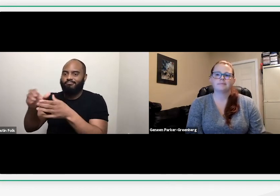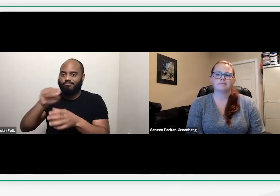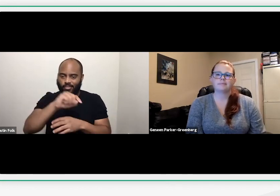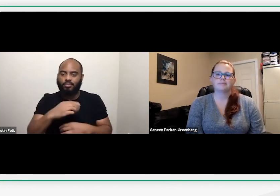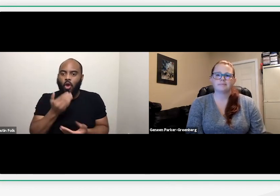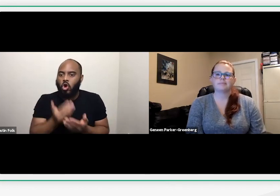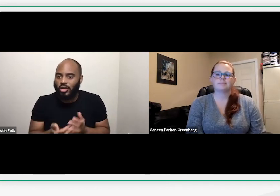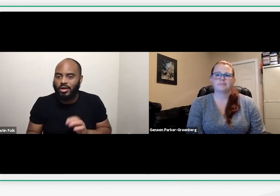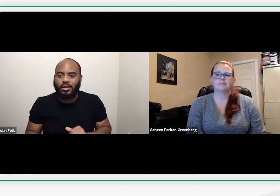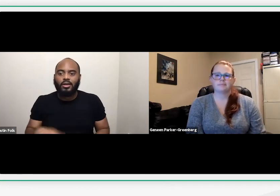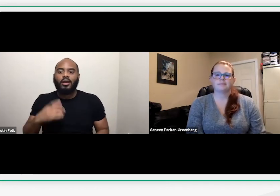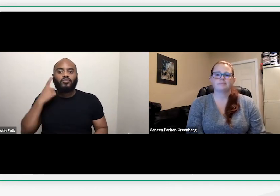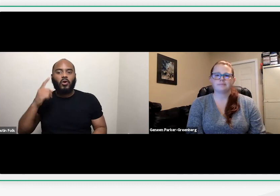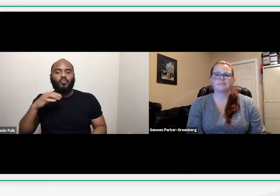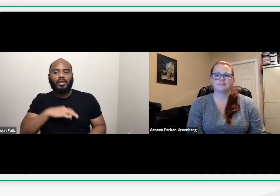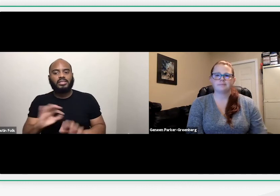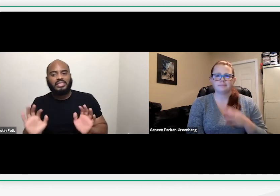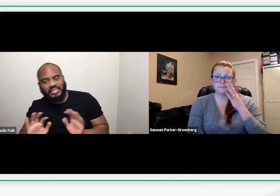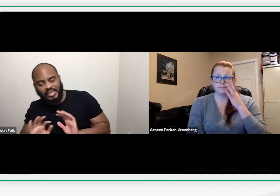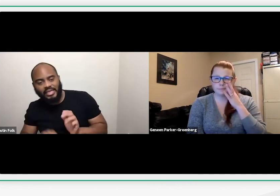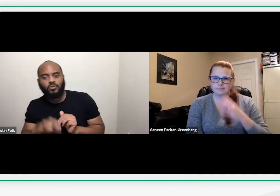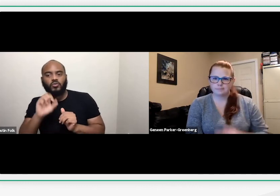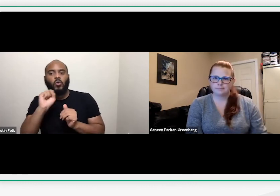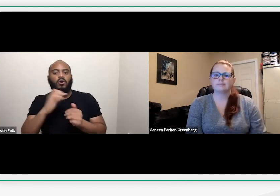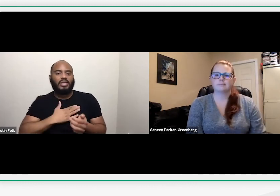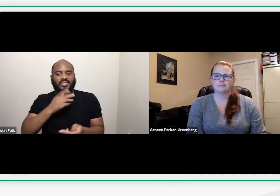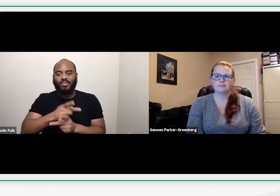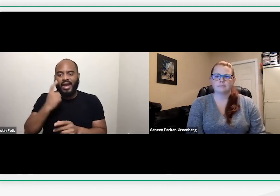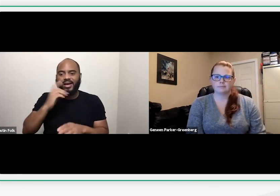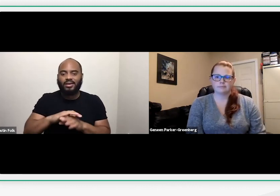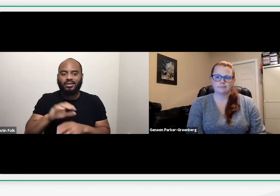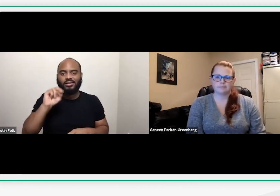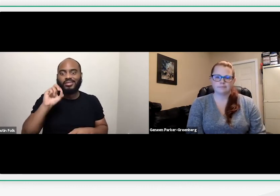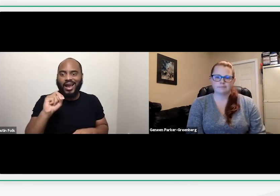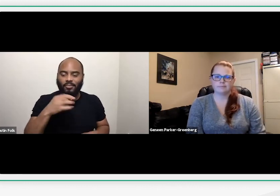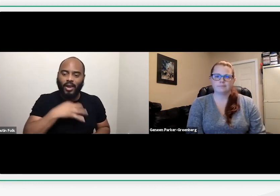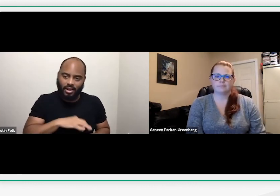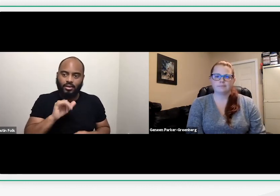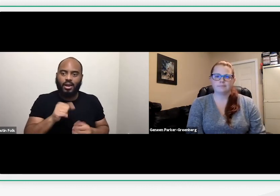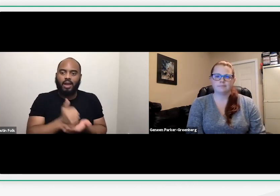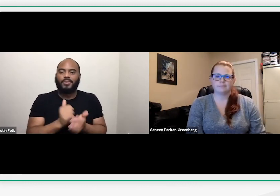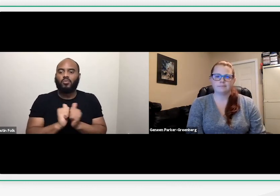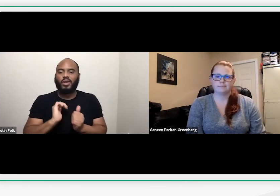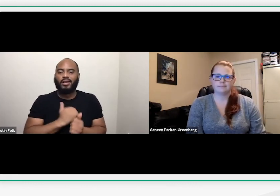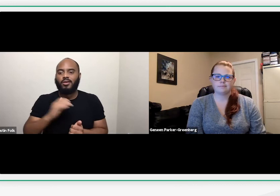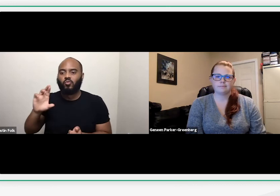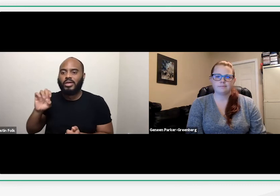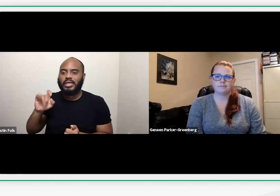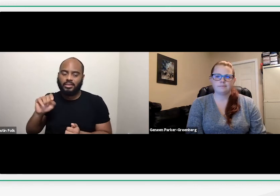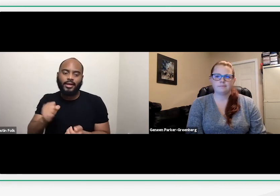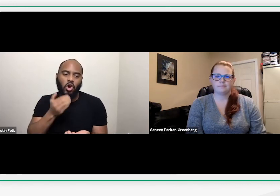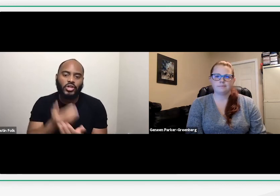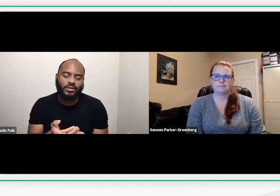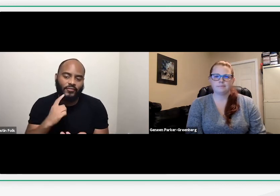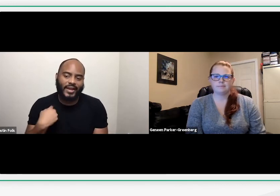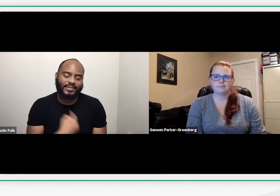I notice we keep mentioning nonprofit organizations. Those are positive. If it's a for profit company, their endeavors are different. So you want to